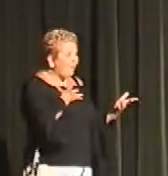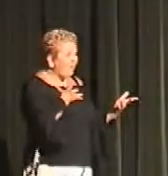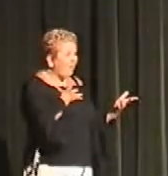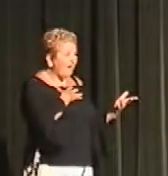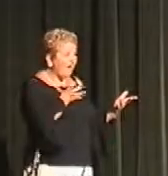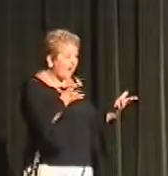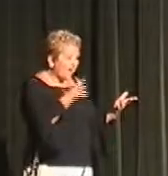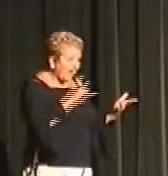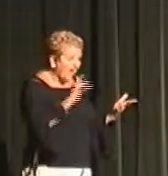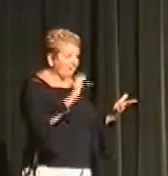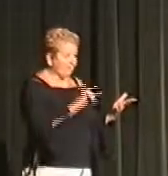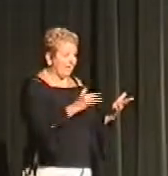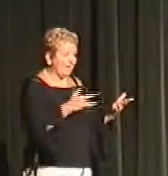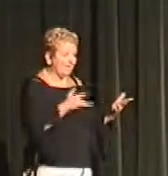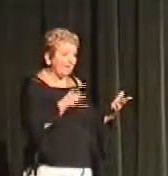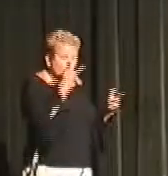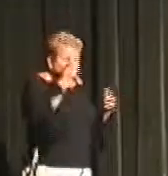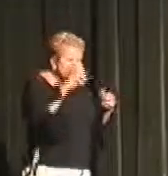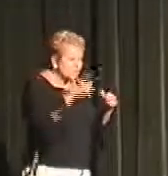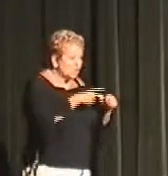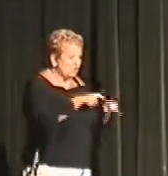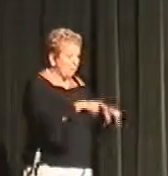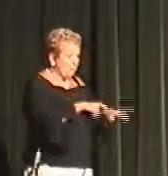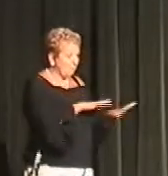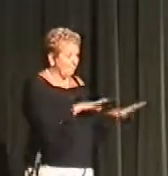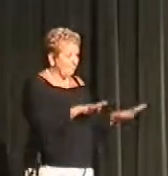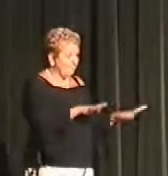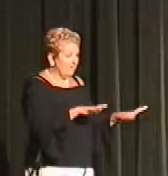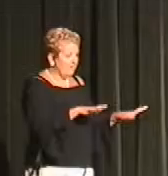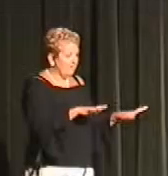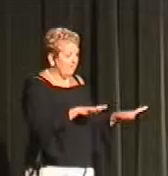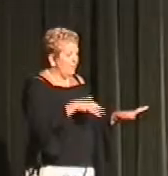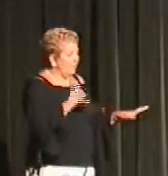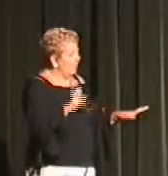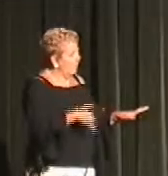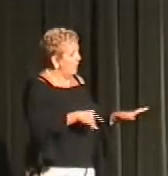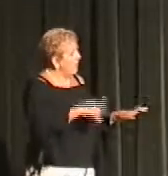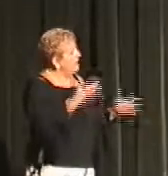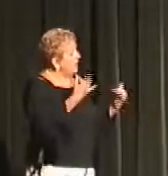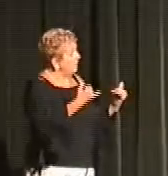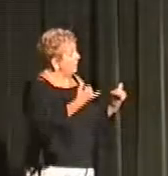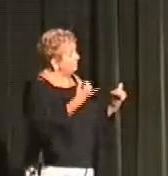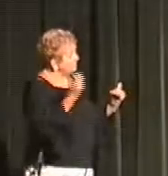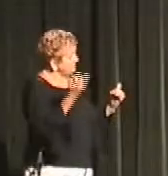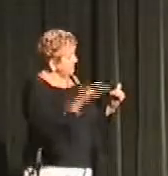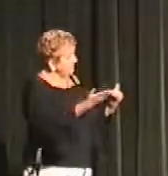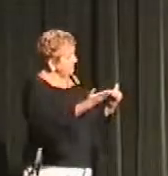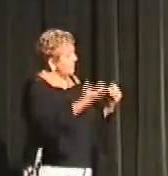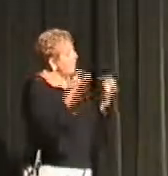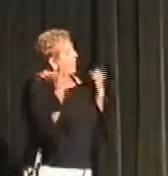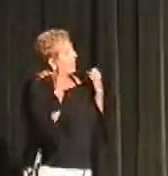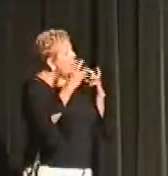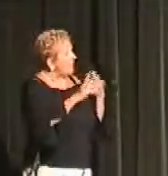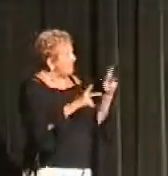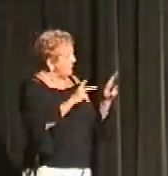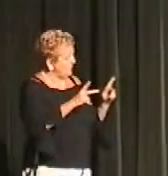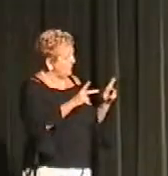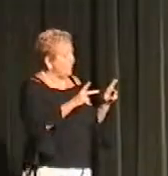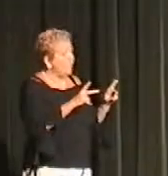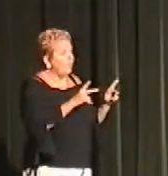I tell you that there were incredibly persuasive members of Alcoholics Anonymous here when I came in, but there is not one or all of them put